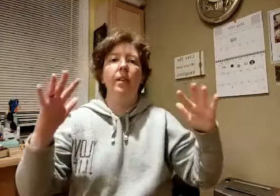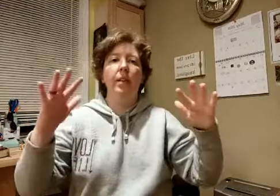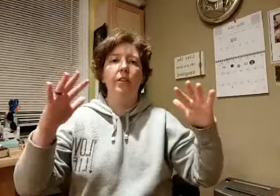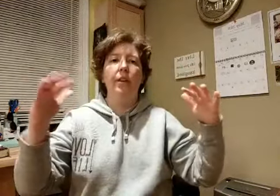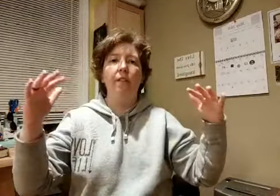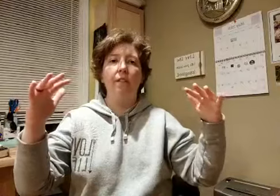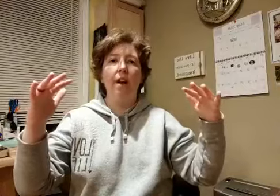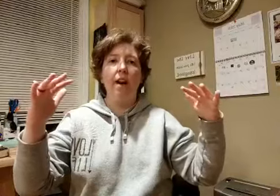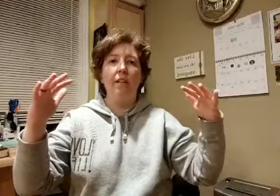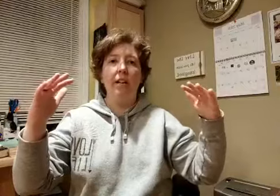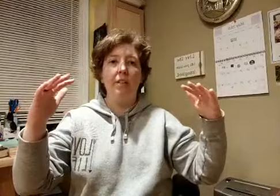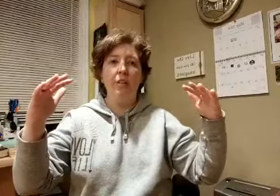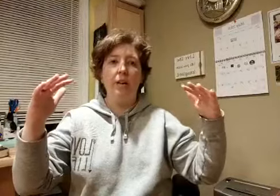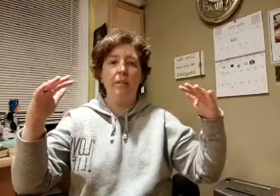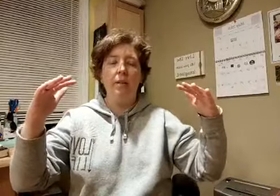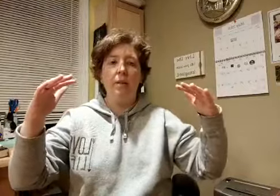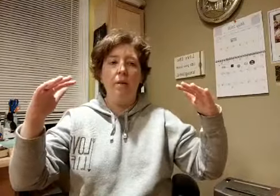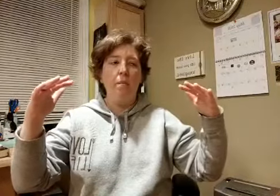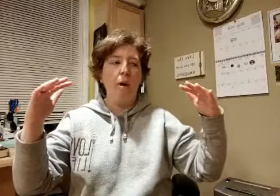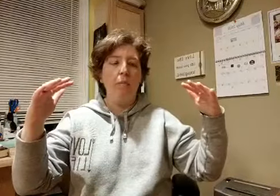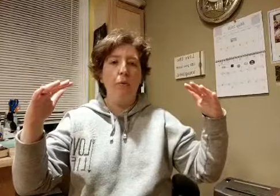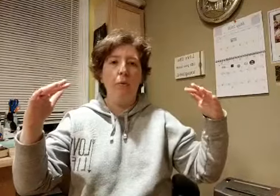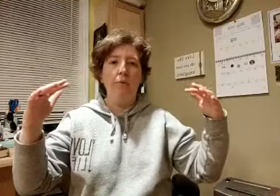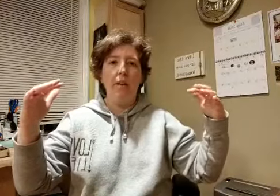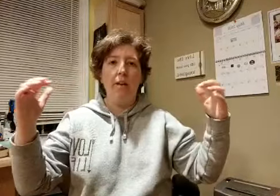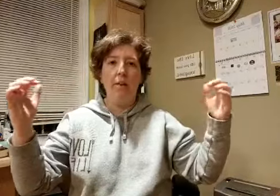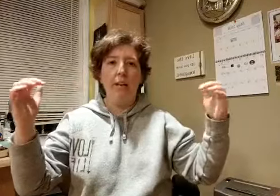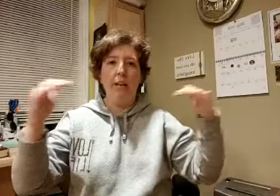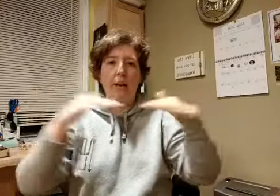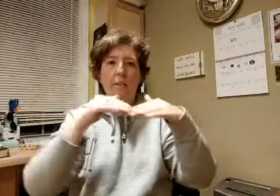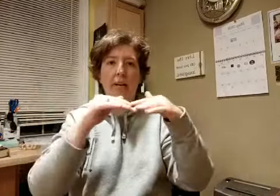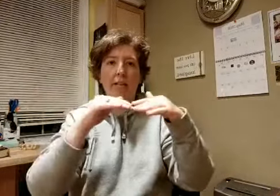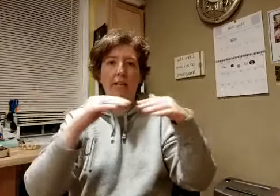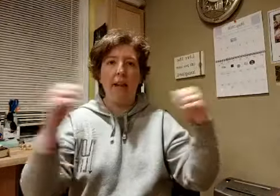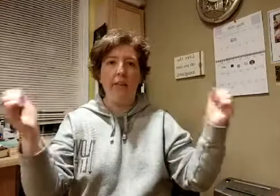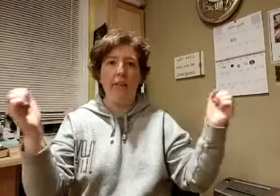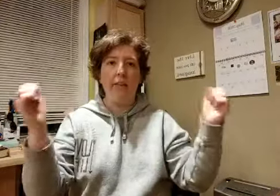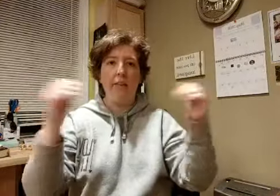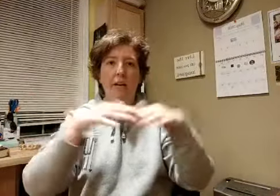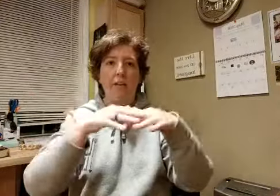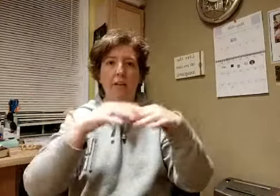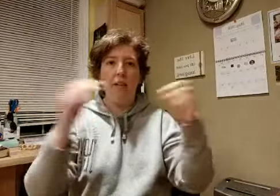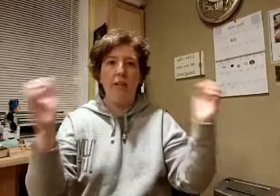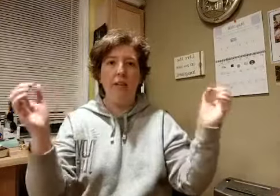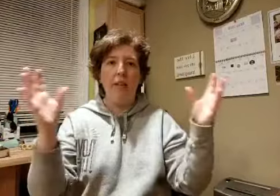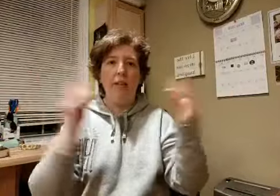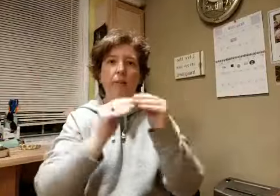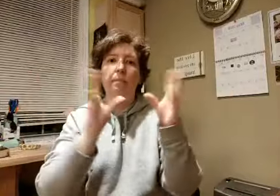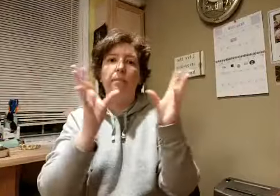You're gonna have 5 handshakes, palms sort of down and come in together to touch, like they're